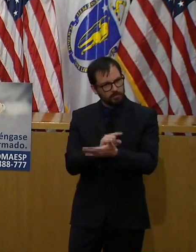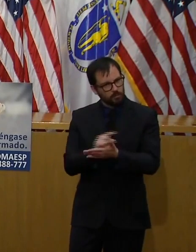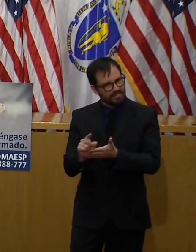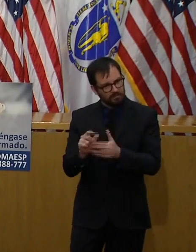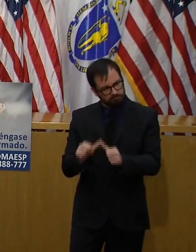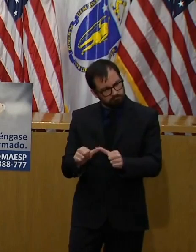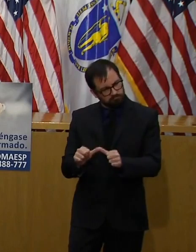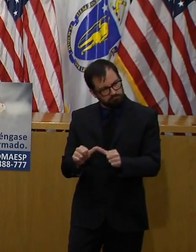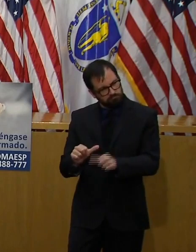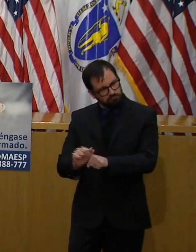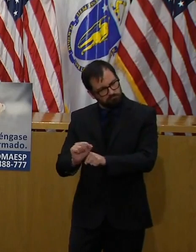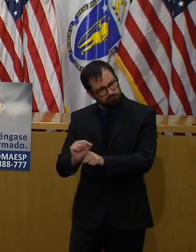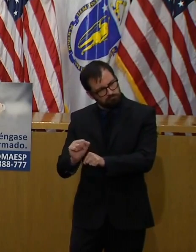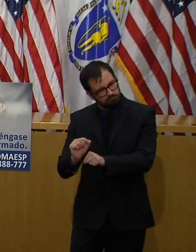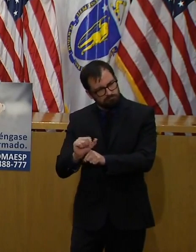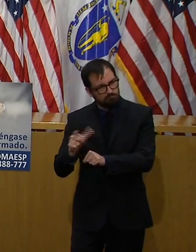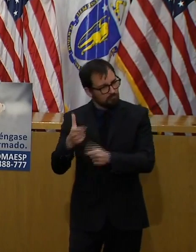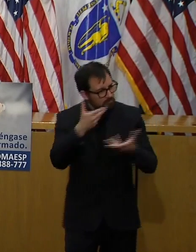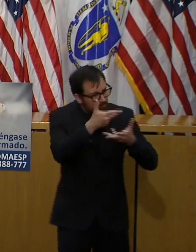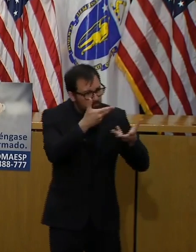everybody who needs our help.